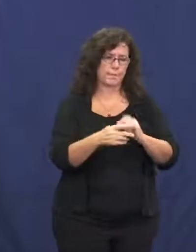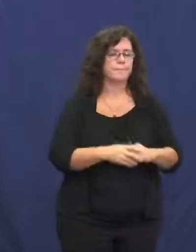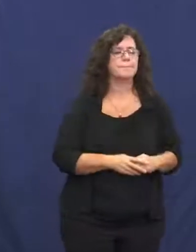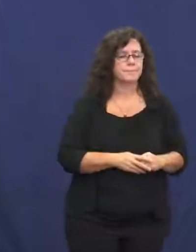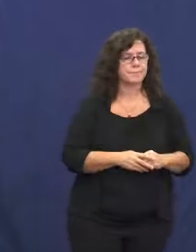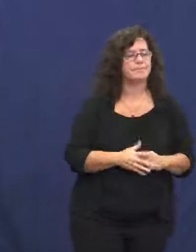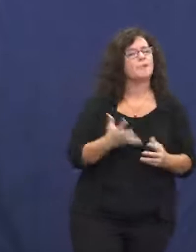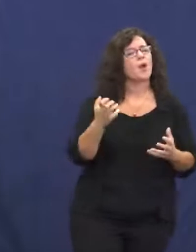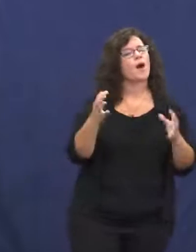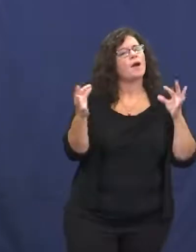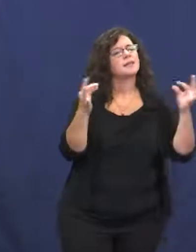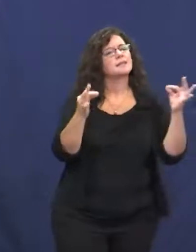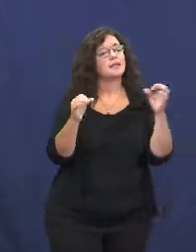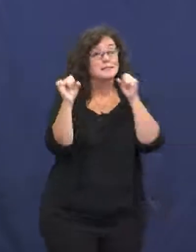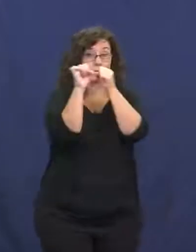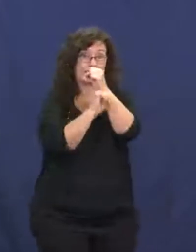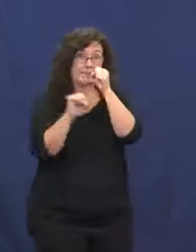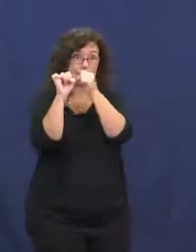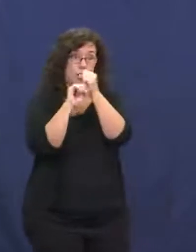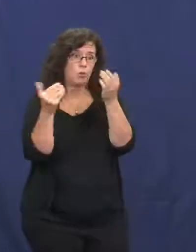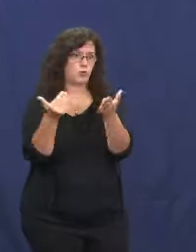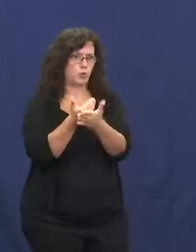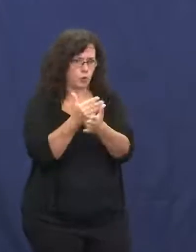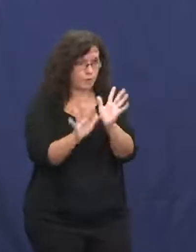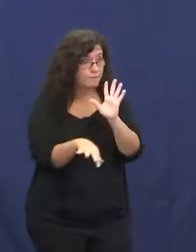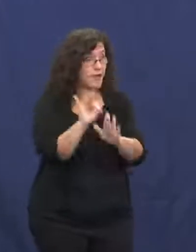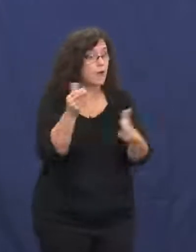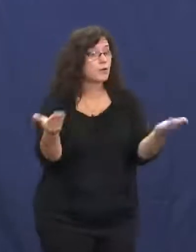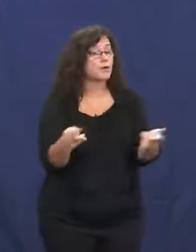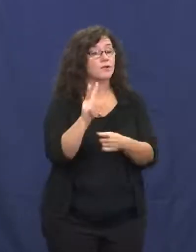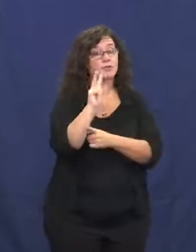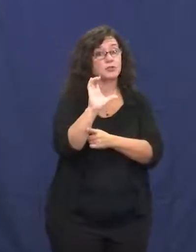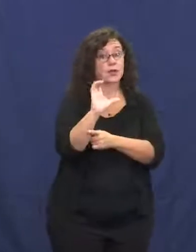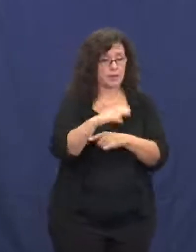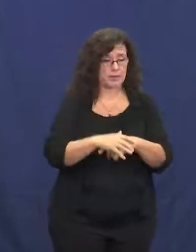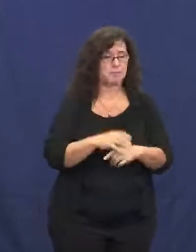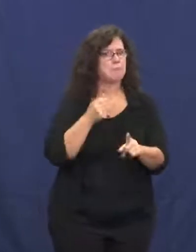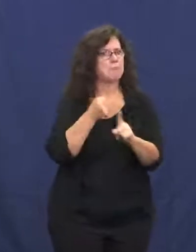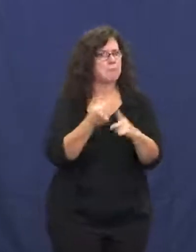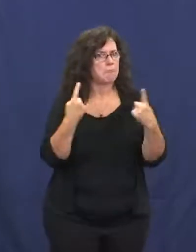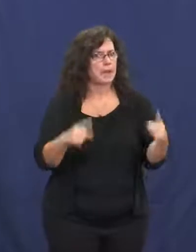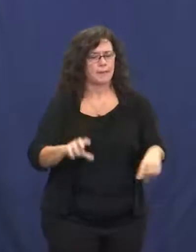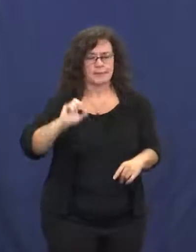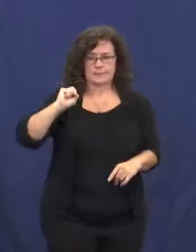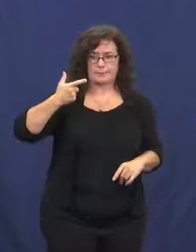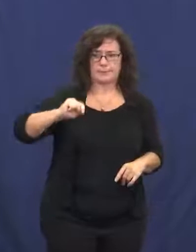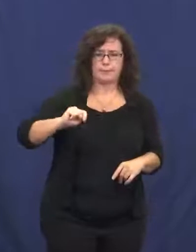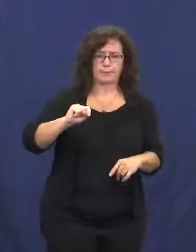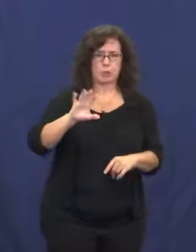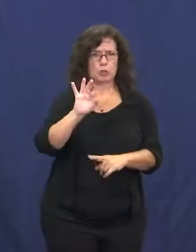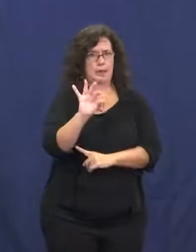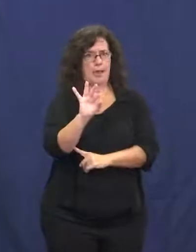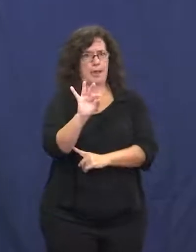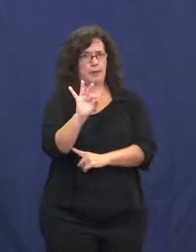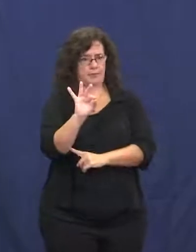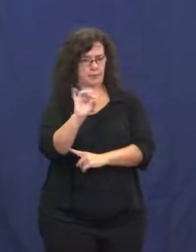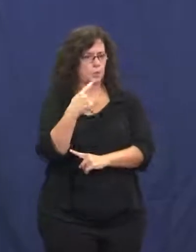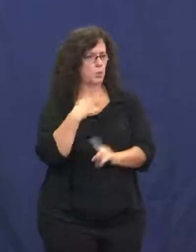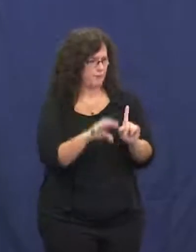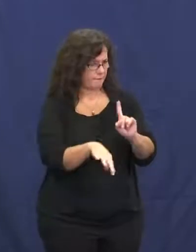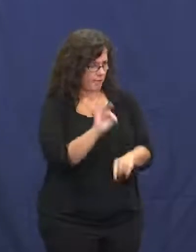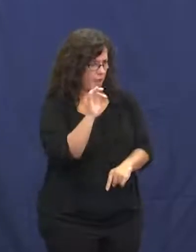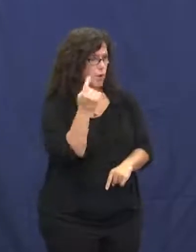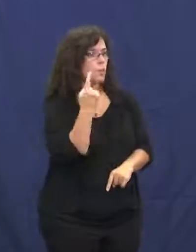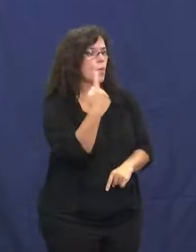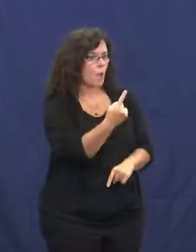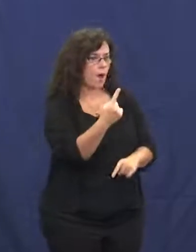mosquito that was recently discovered in Ventura County. On September 9th, we discovered a specimen in